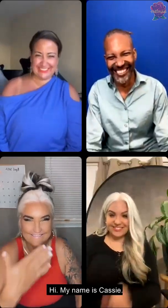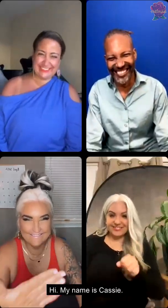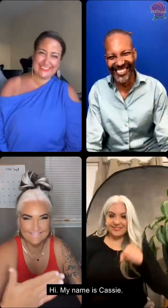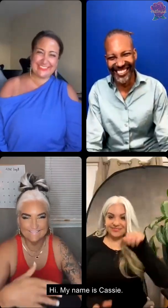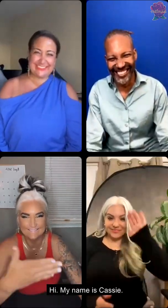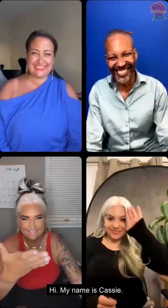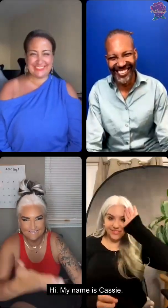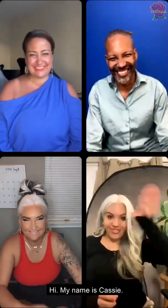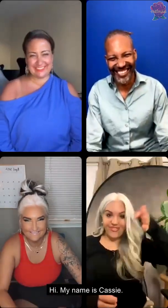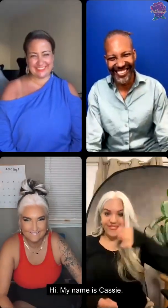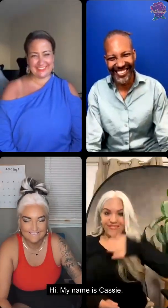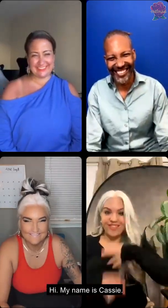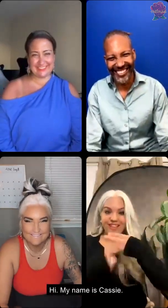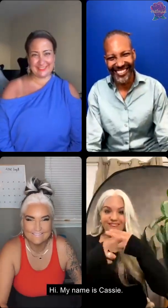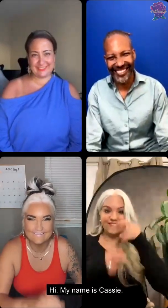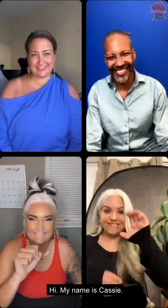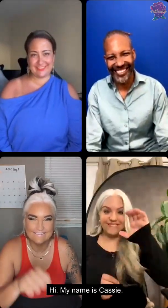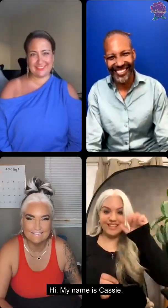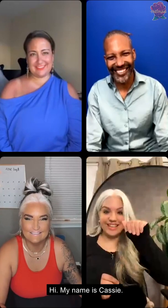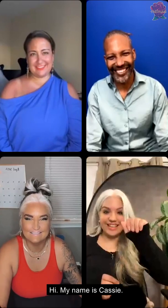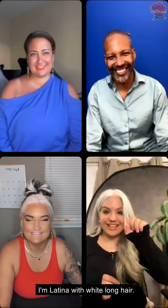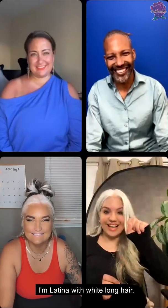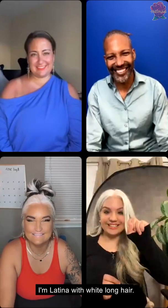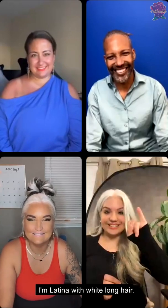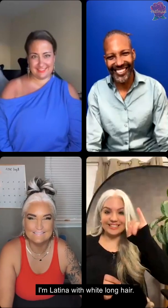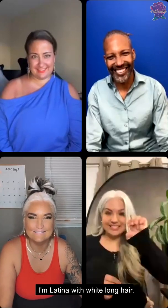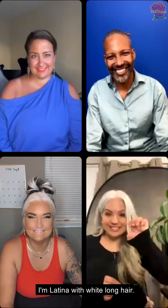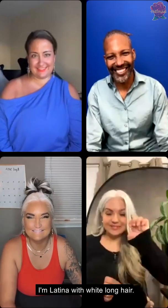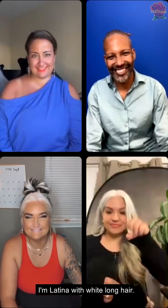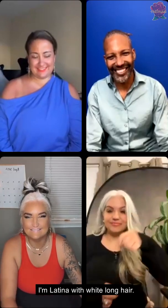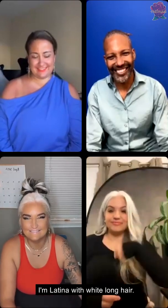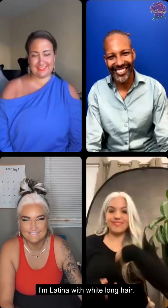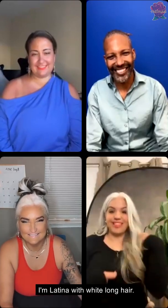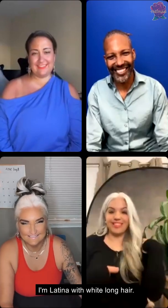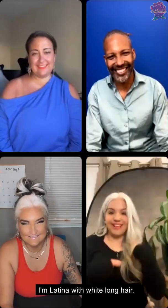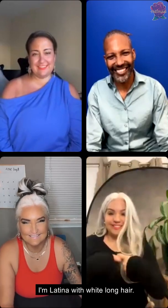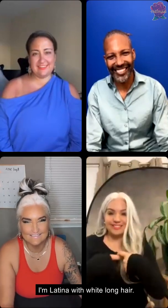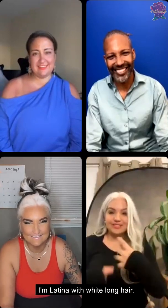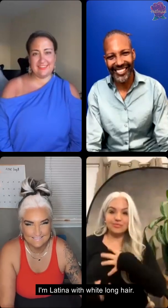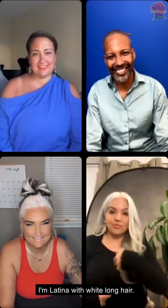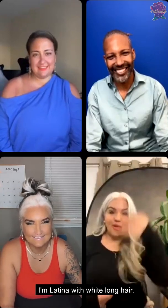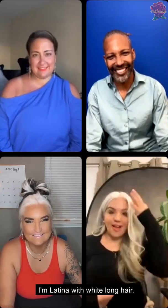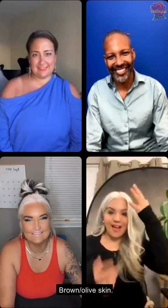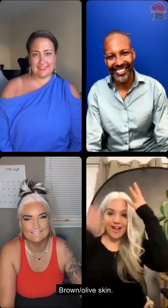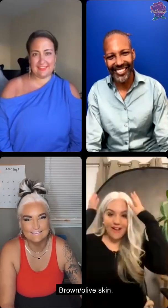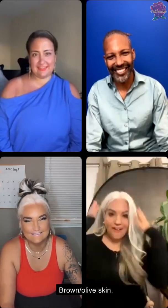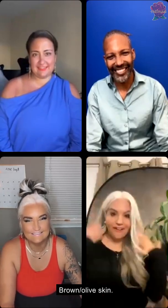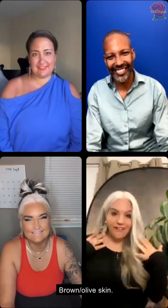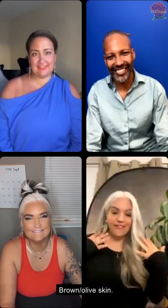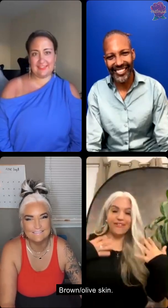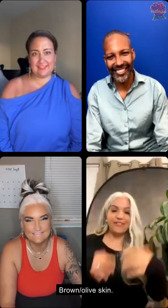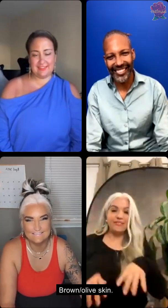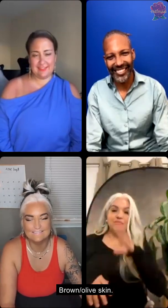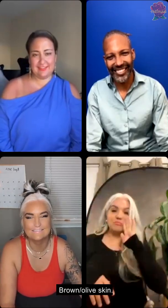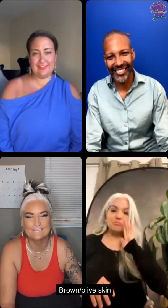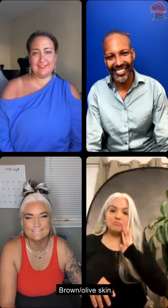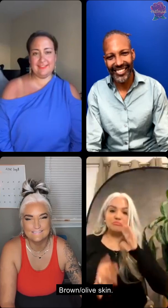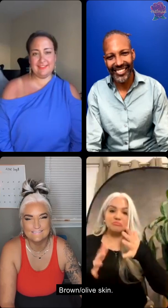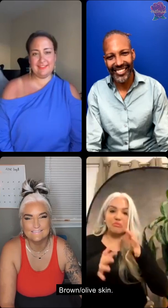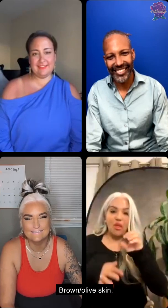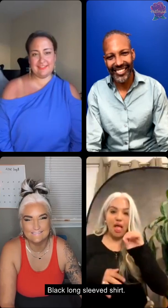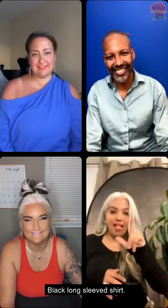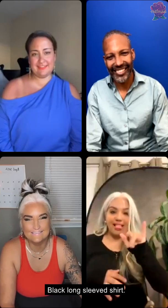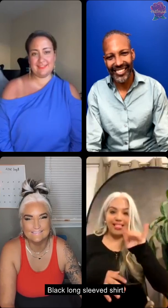though. Hi, my name is Cassie. I'm Latina with white long hair, brown